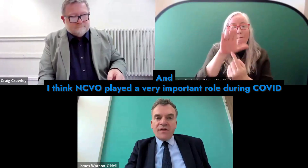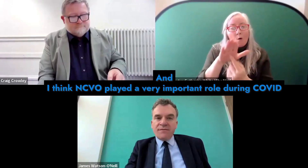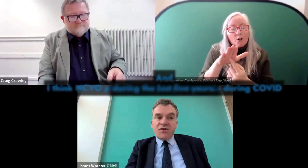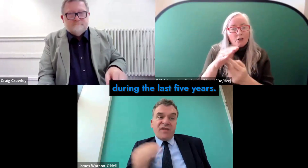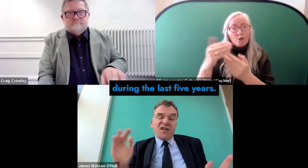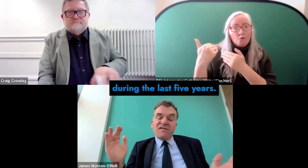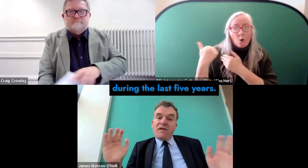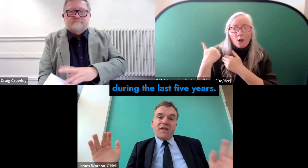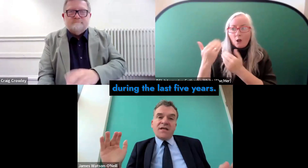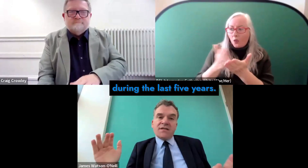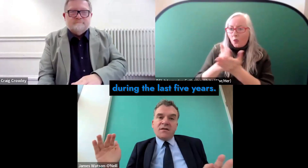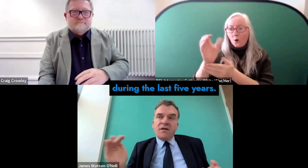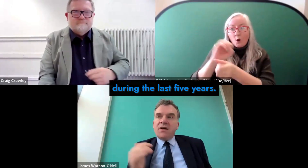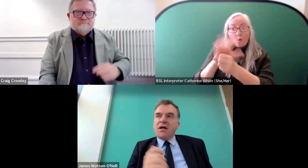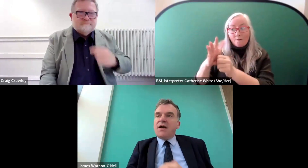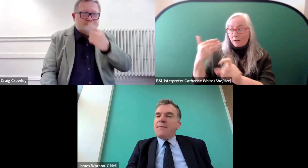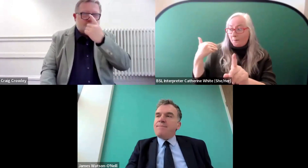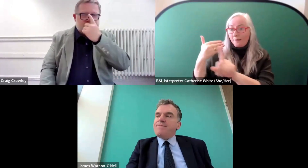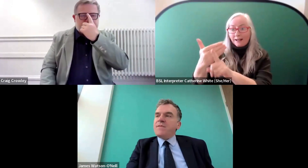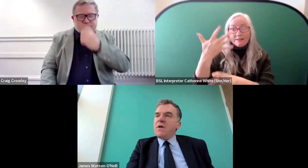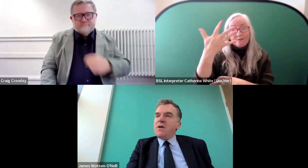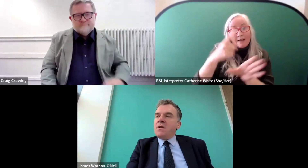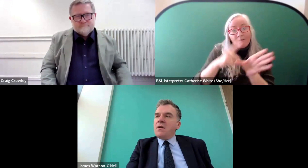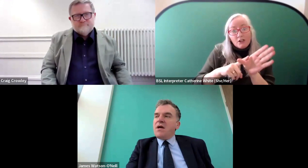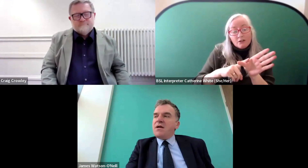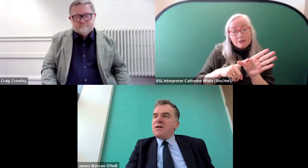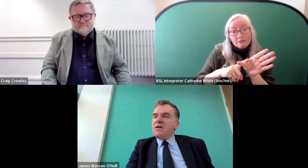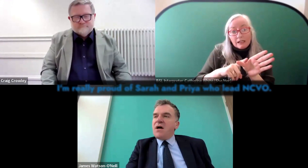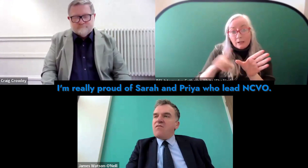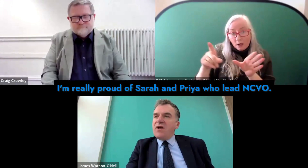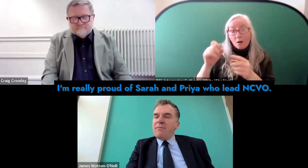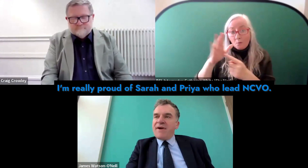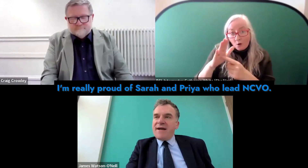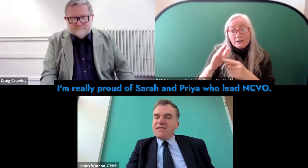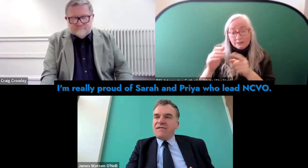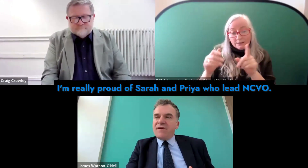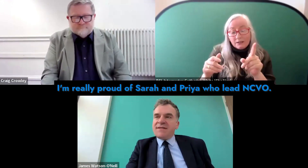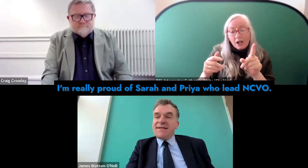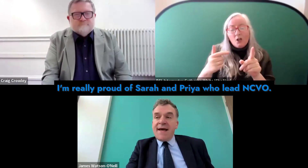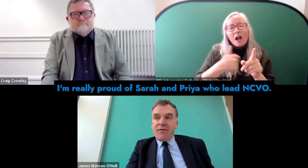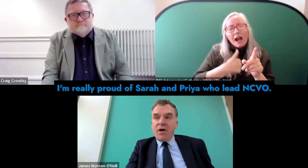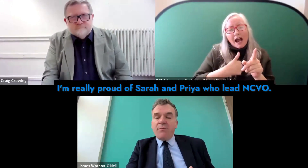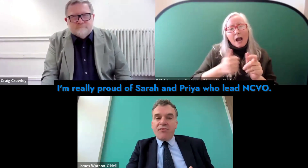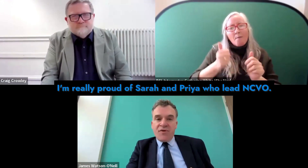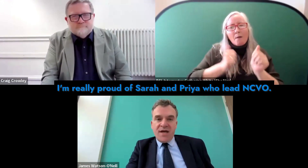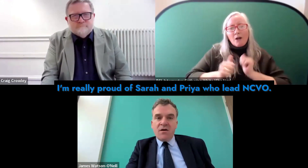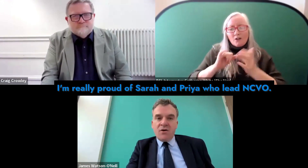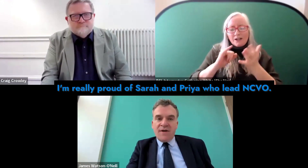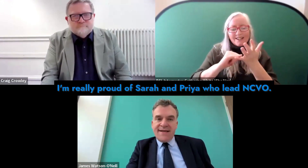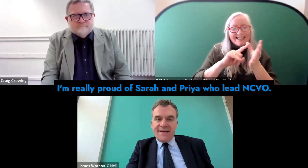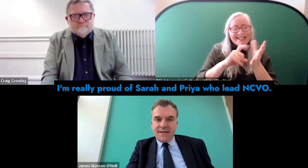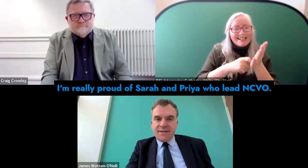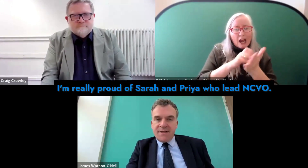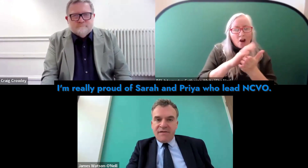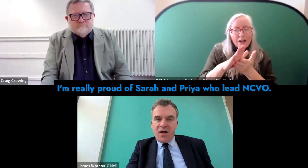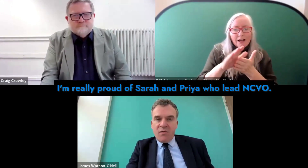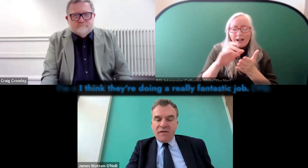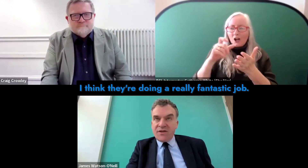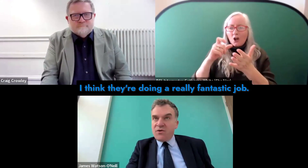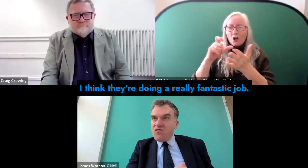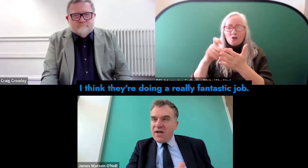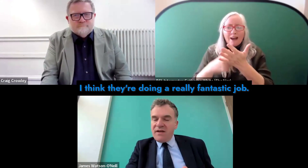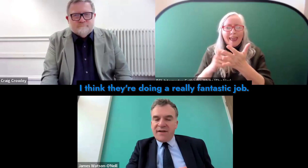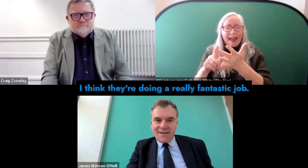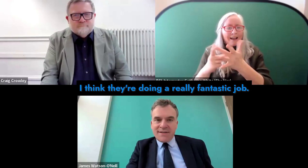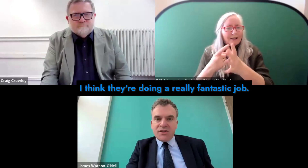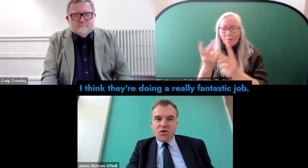during COVID, during the last 5 years. Um, uh, I'm really proud of Sarah and Priya, who lead NCVO. I